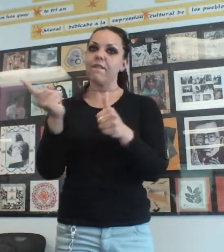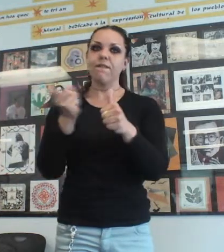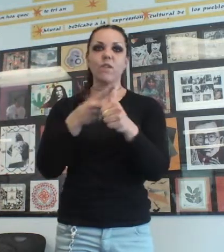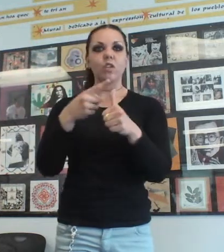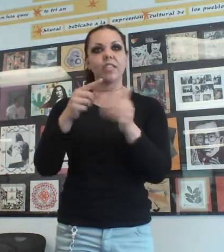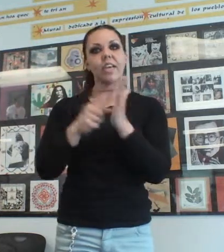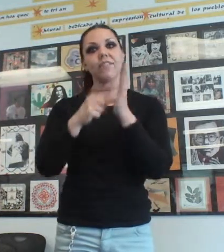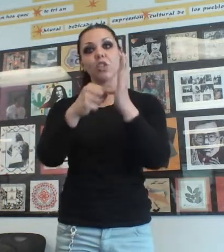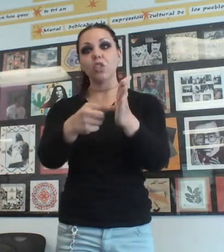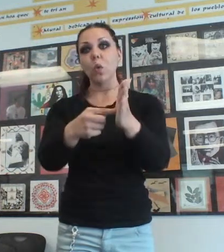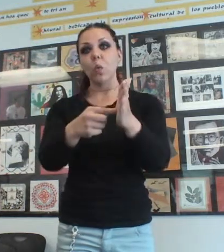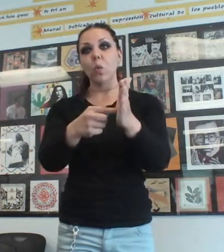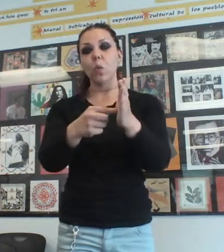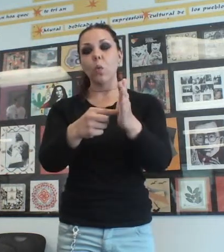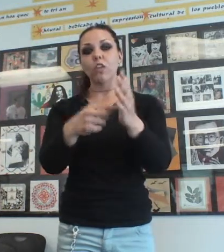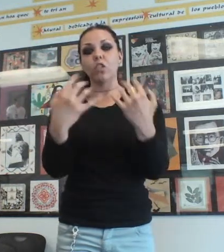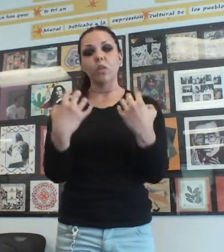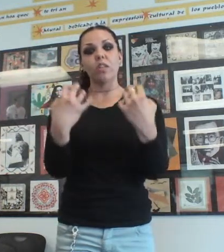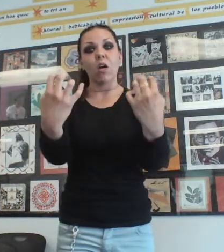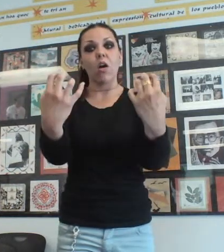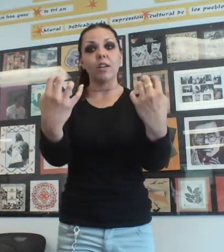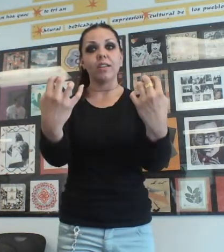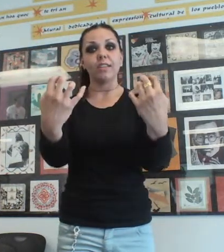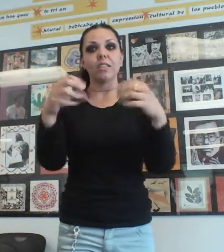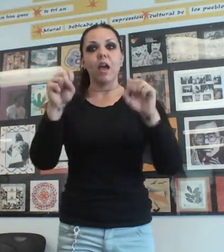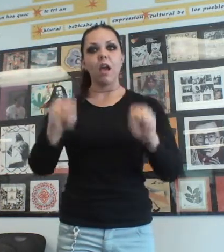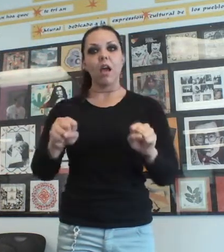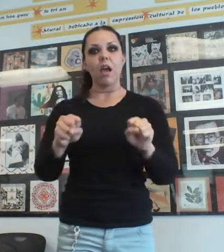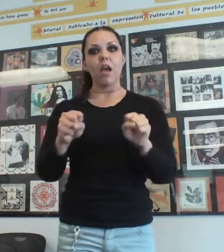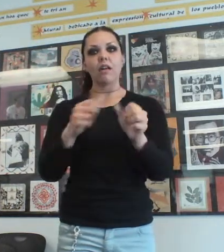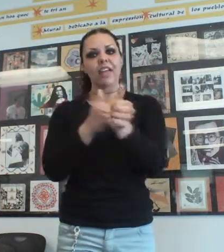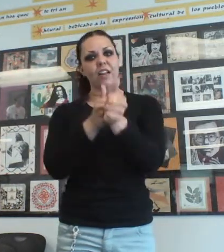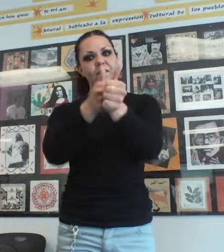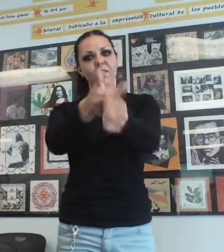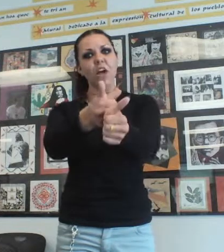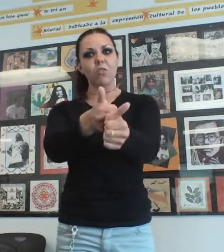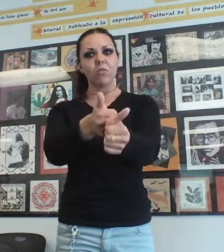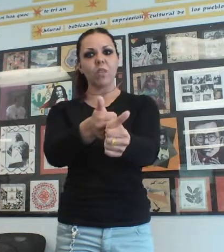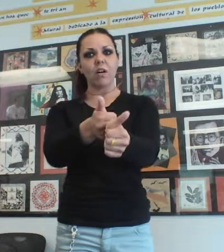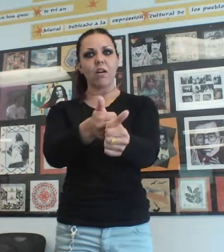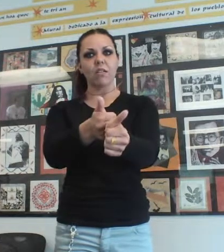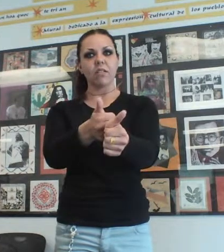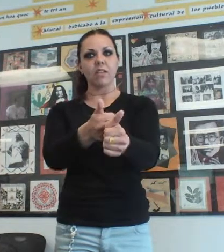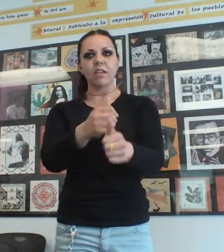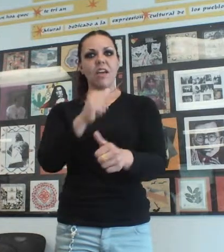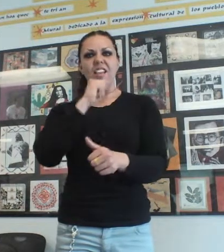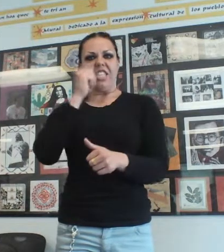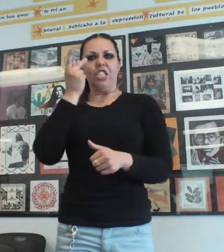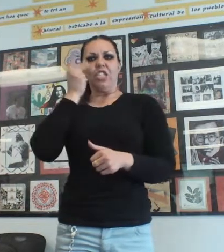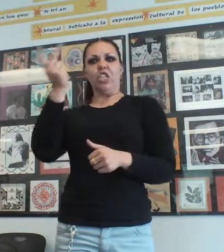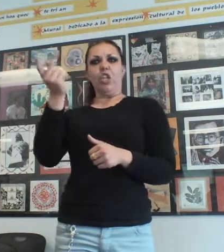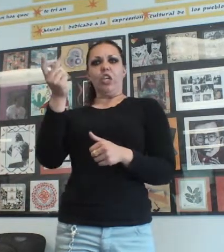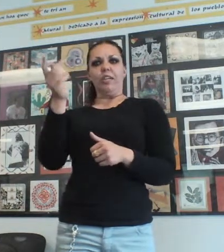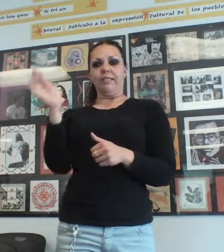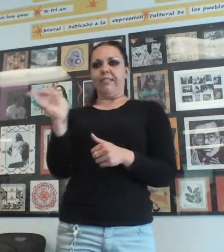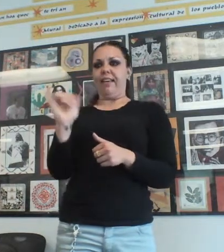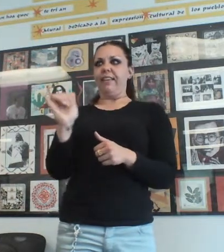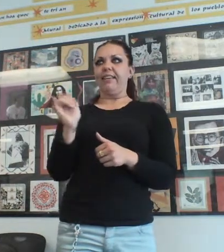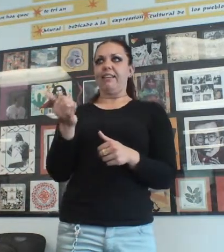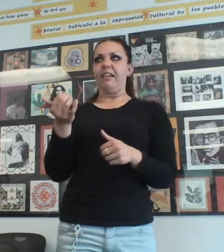our audience can at least follow along, and it doesn't look like science salad, and there's a bunch of details that there's no links in